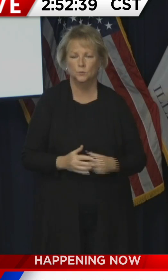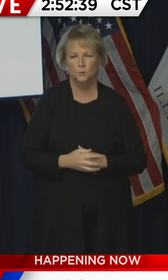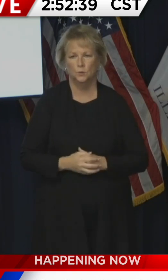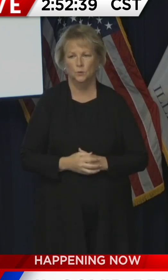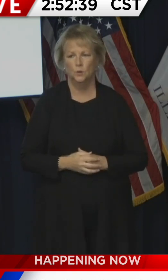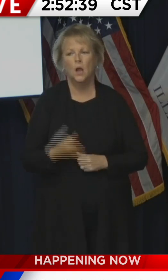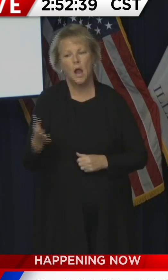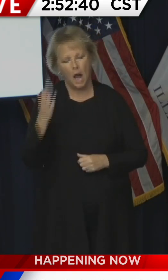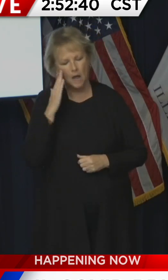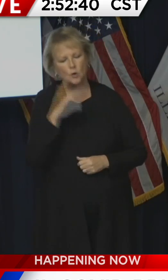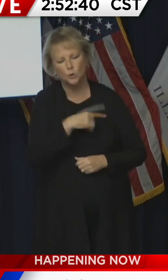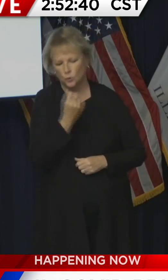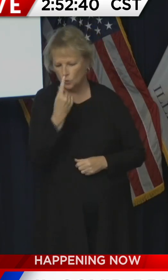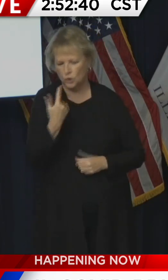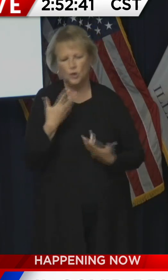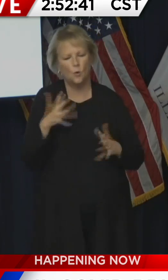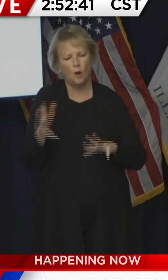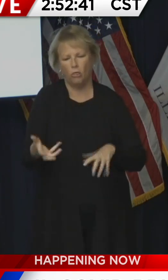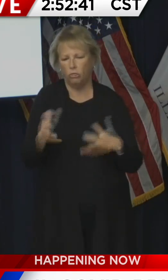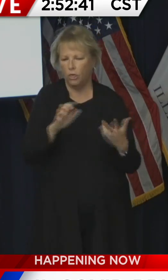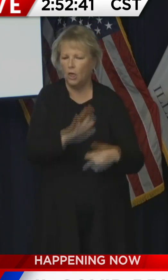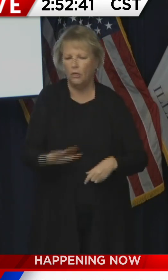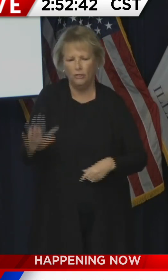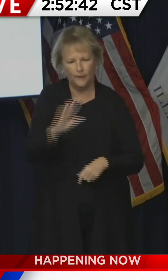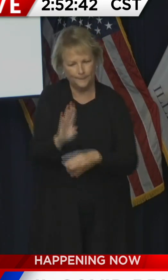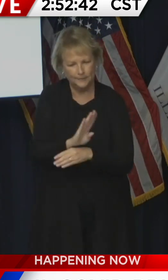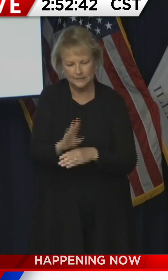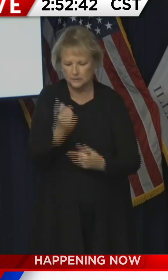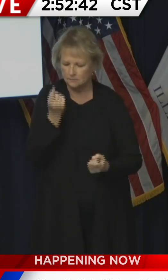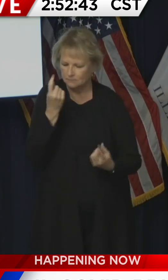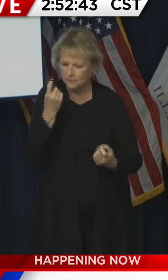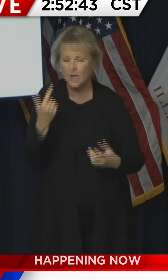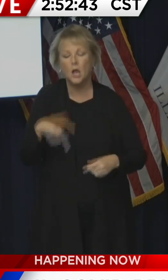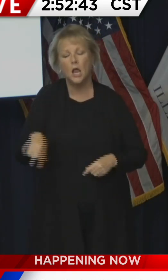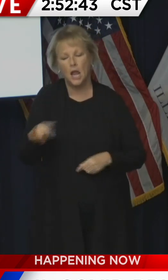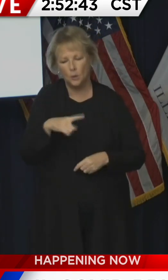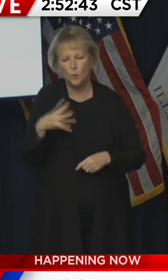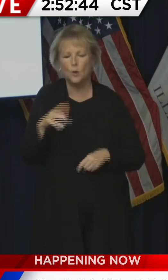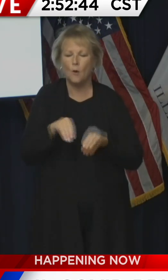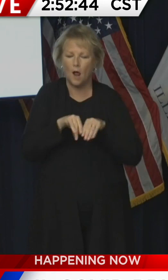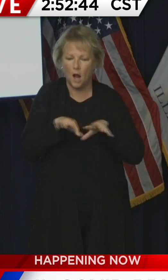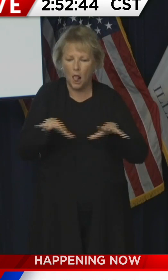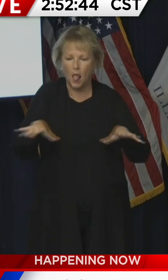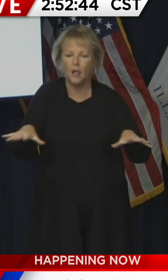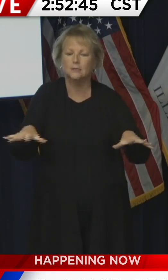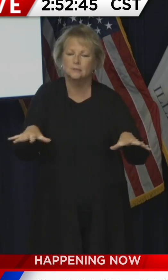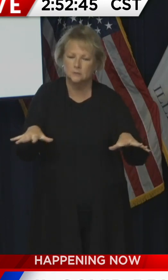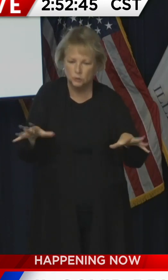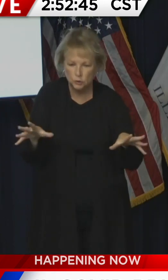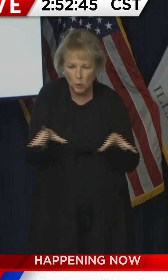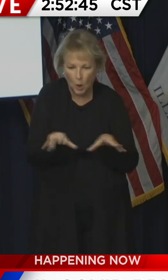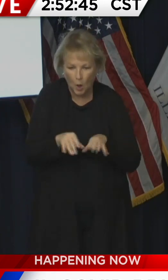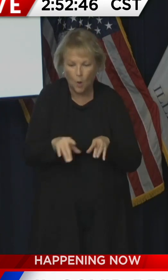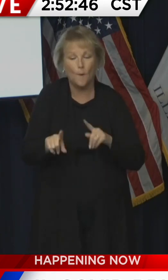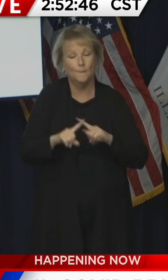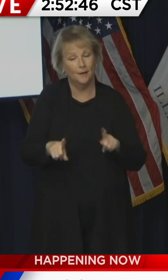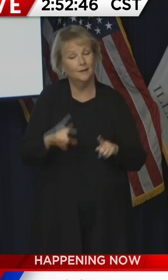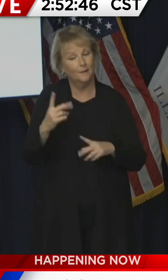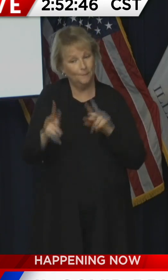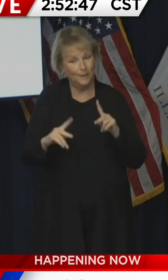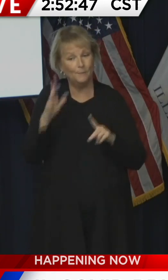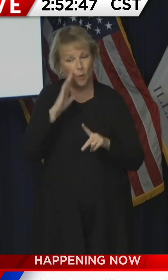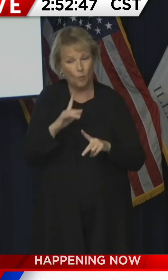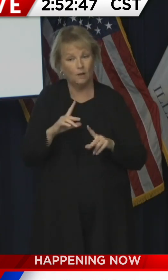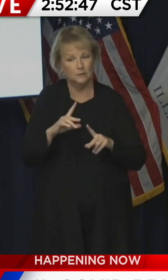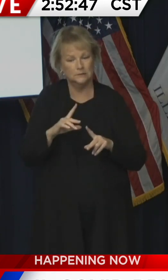I I know we understand you don't want to ruin their livelihoods, I get that. And I know we want to slow the spread, I get that. But at what point in time, you know, people are going to start